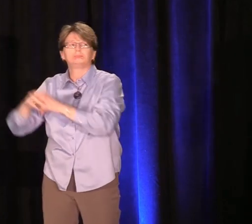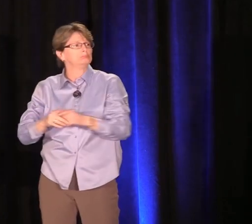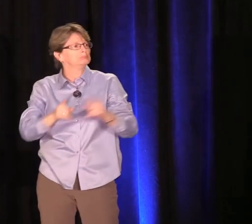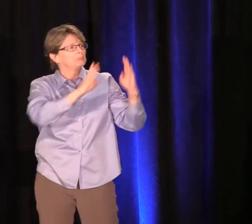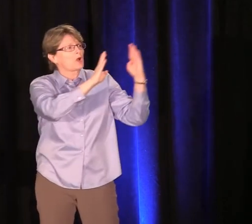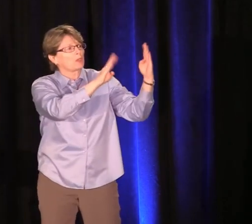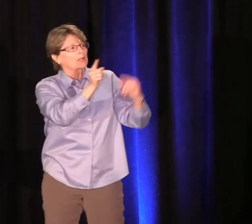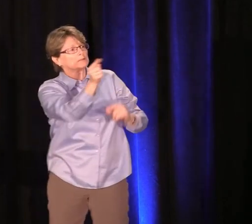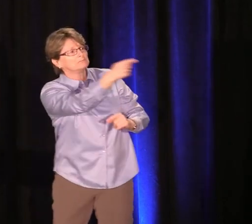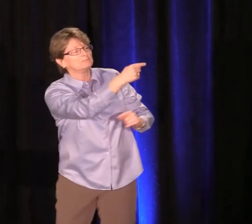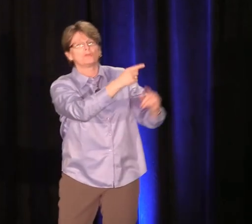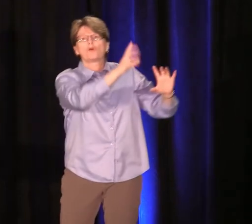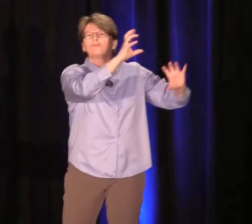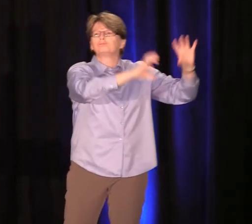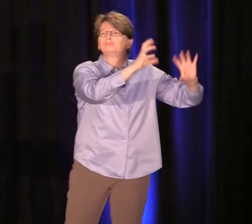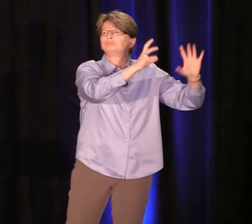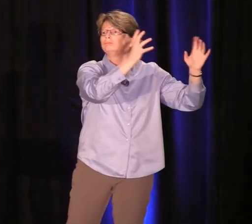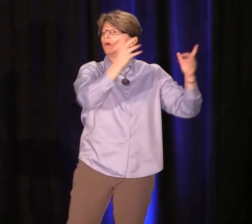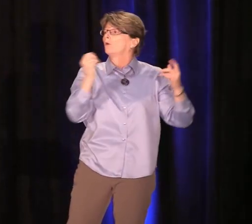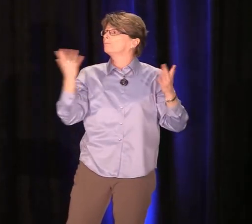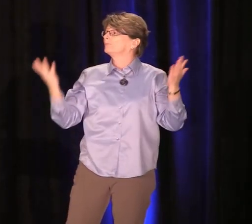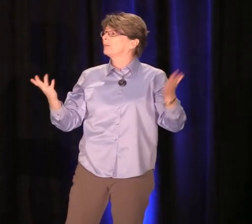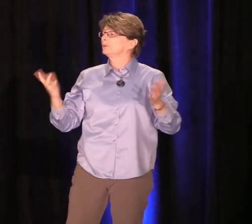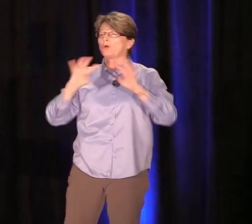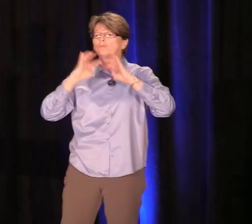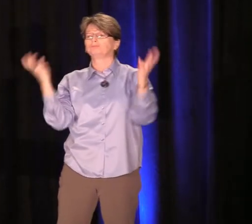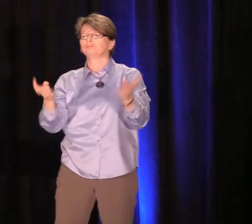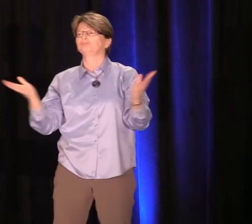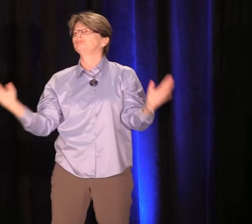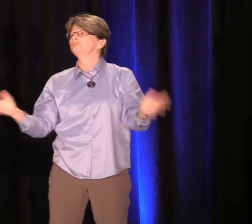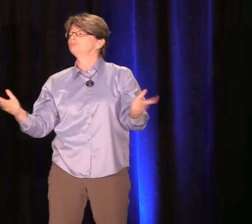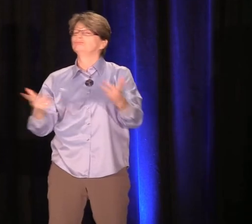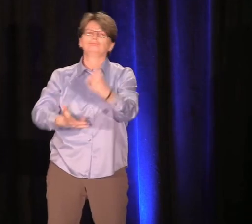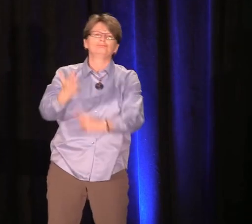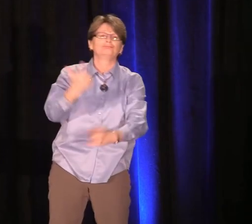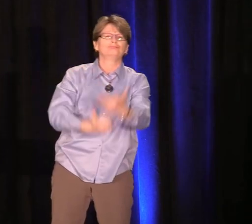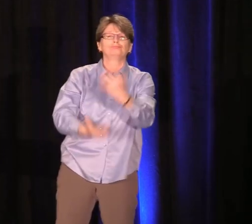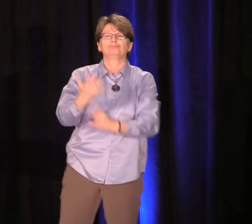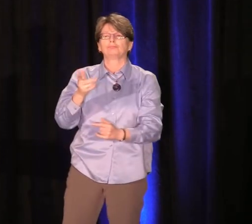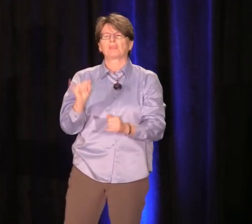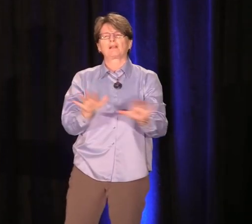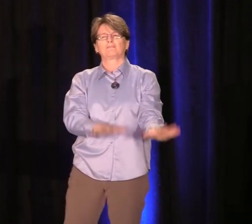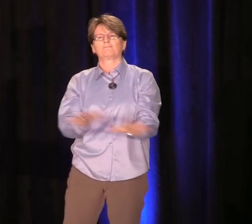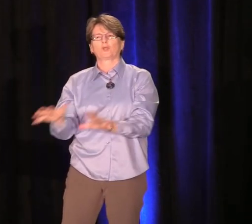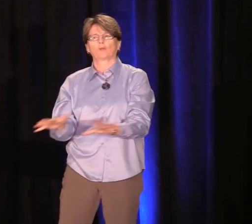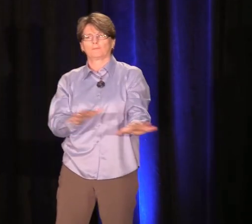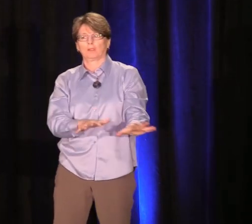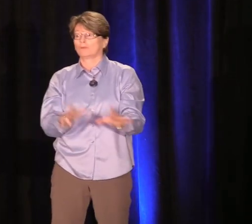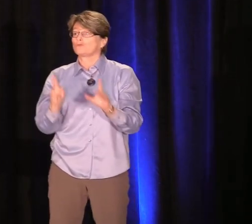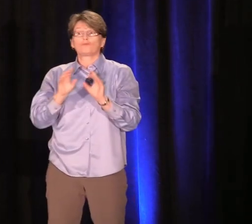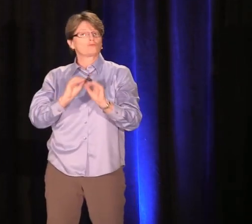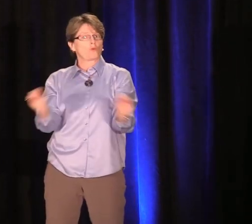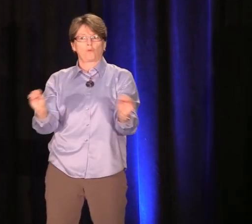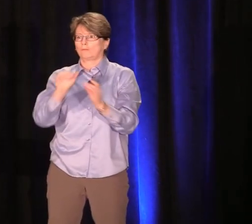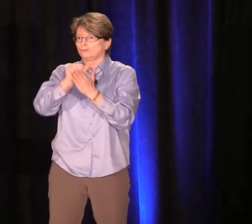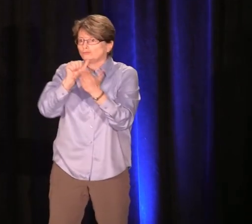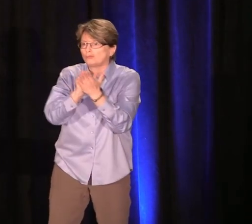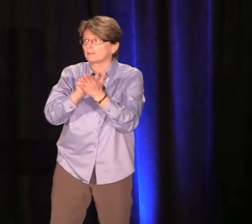You can see right here in this presentation that there are people chatting in this audience and just signing.